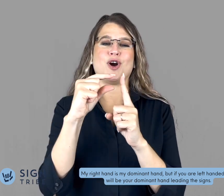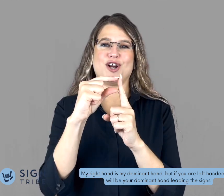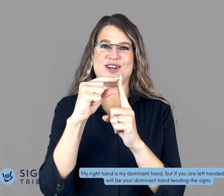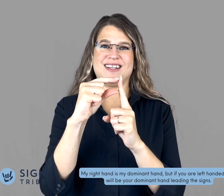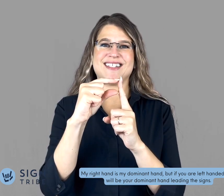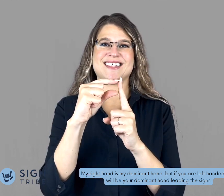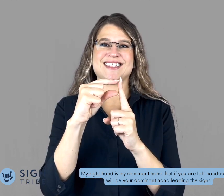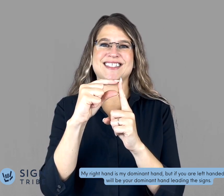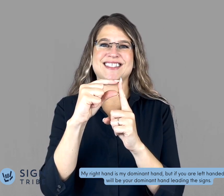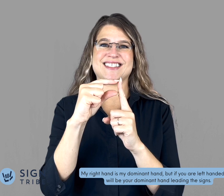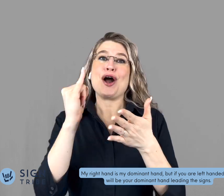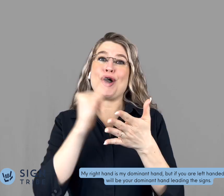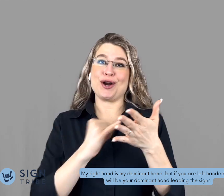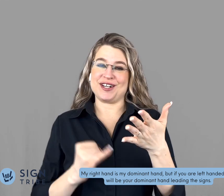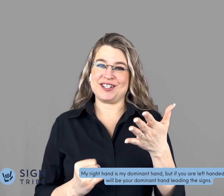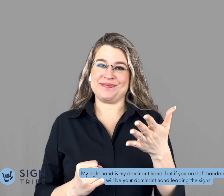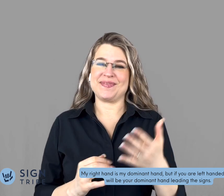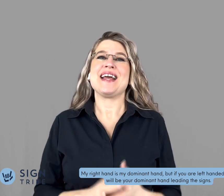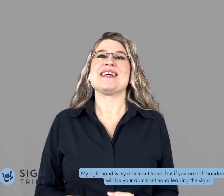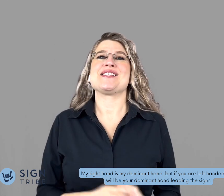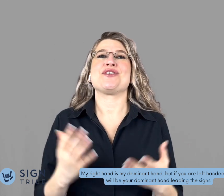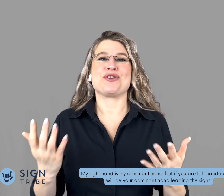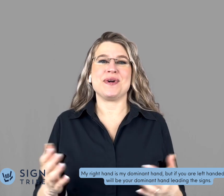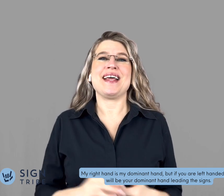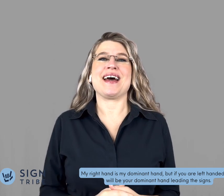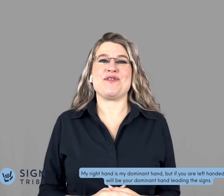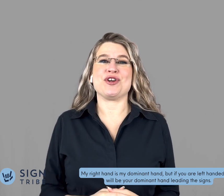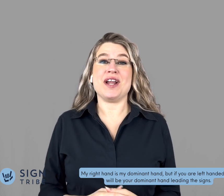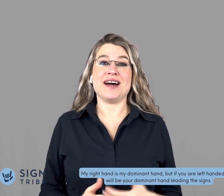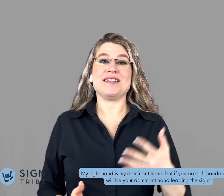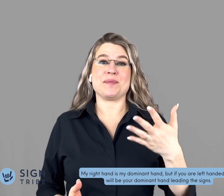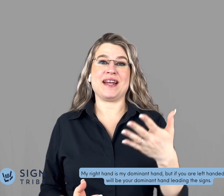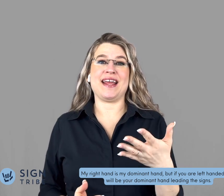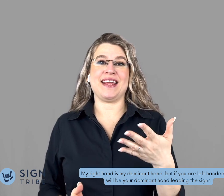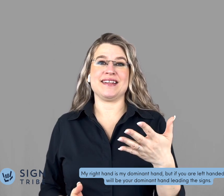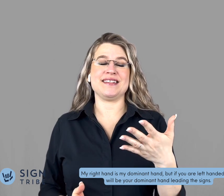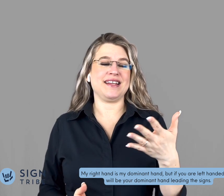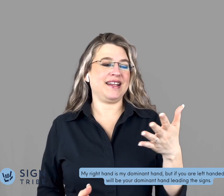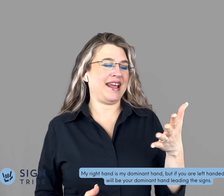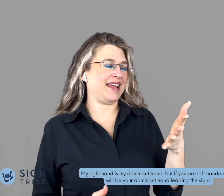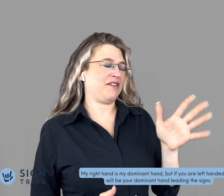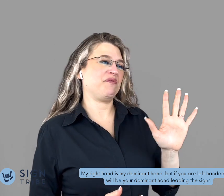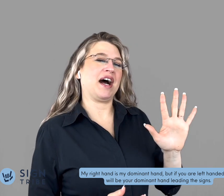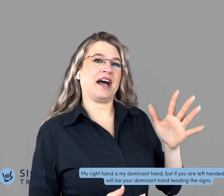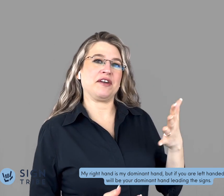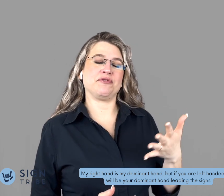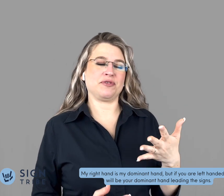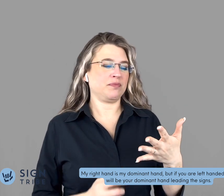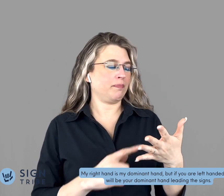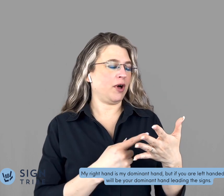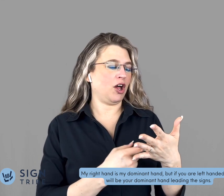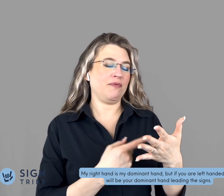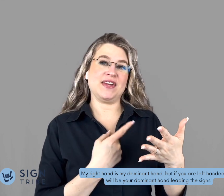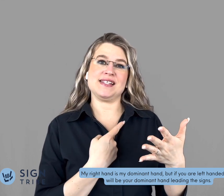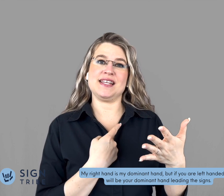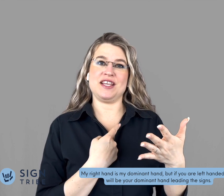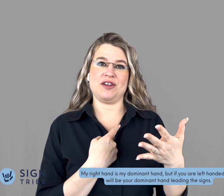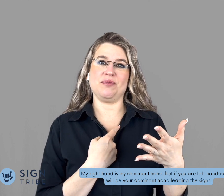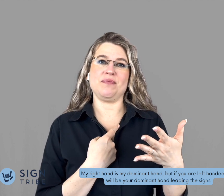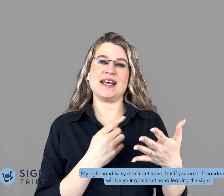Word. Art. So you're going to have your non-dominant hand in a 5, palm facing you, as if